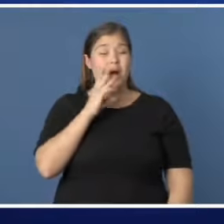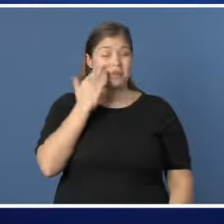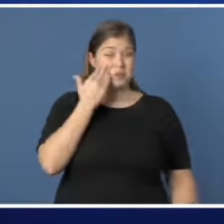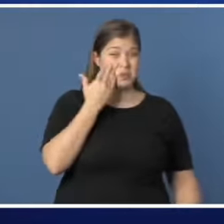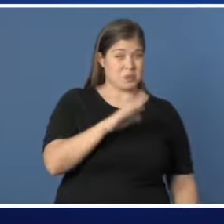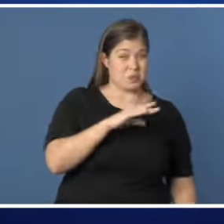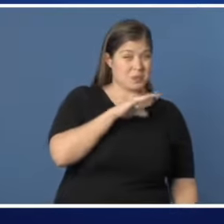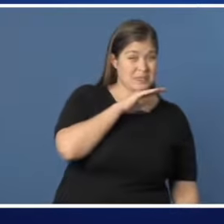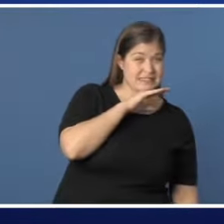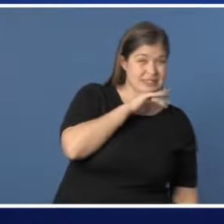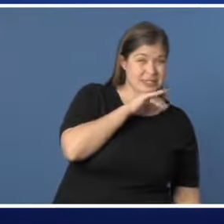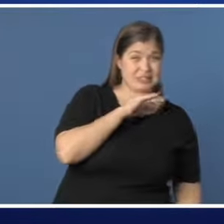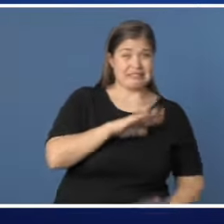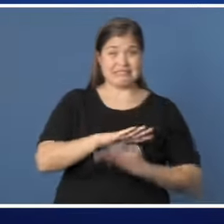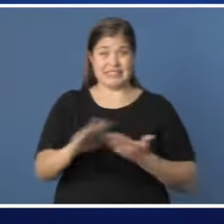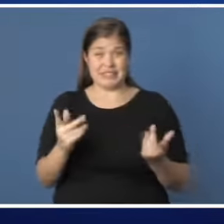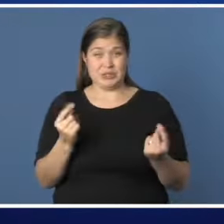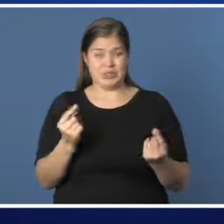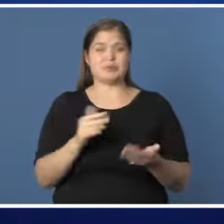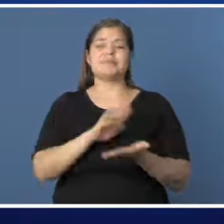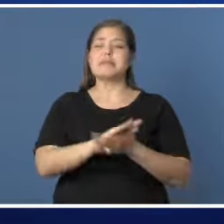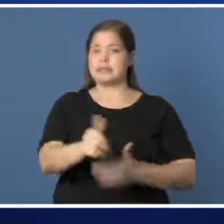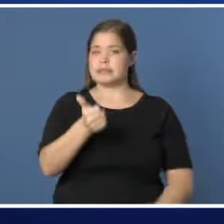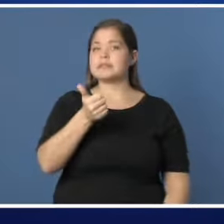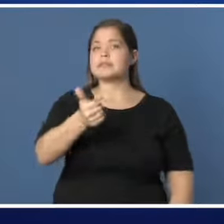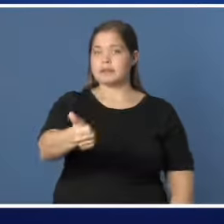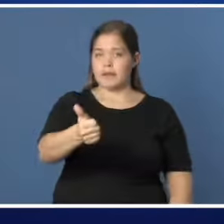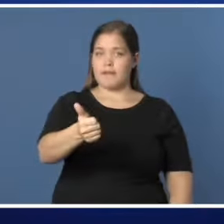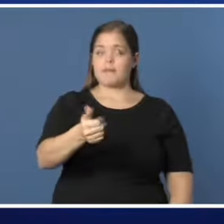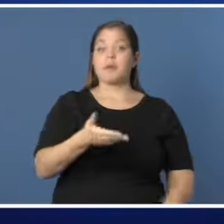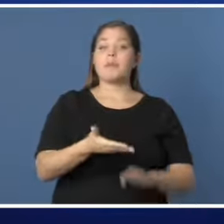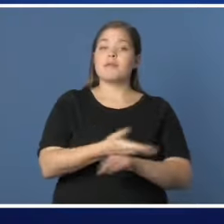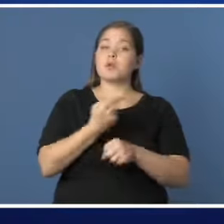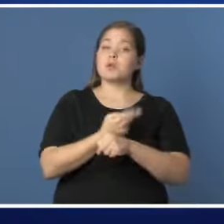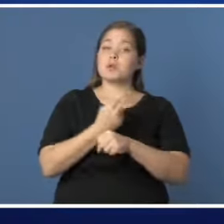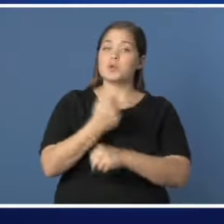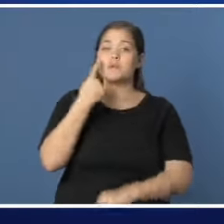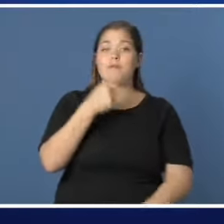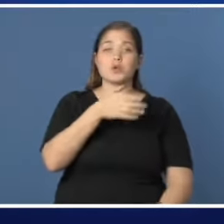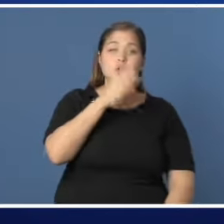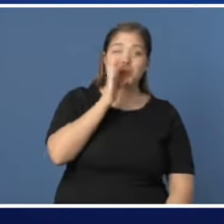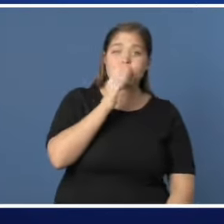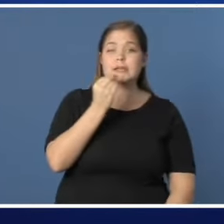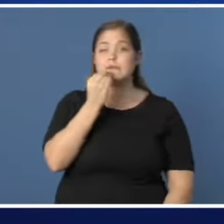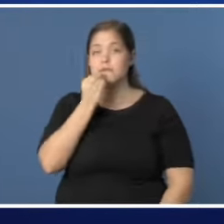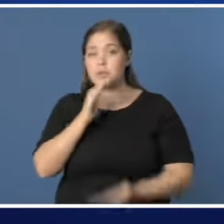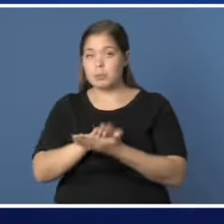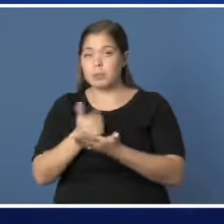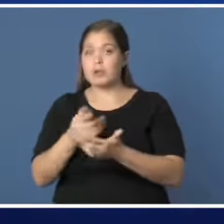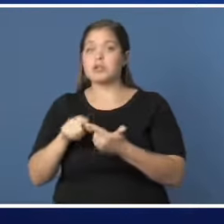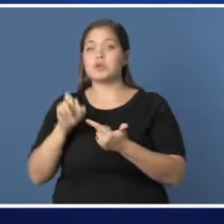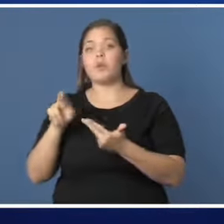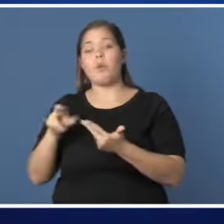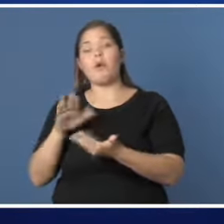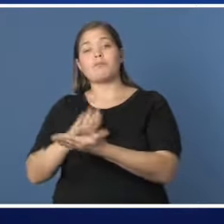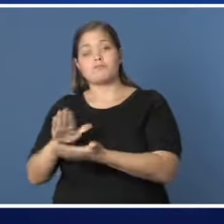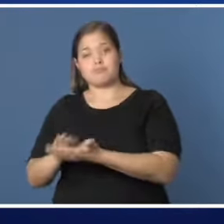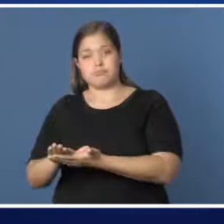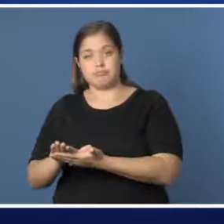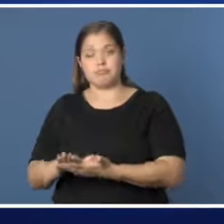Treat all water, if unsure of its purity, before using it for drinking, food preparation,